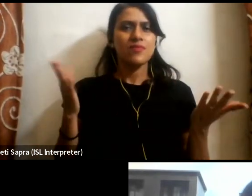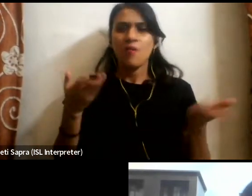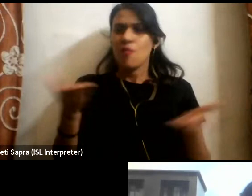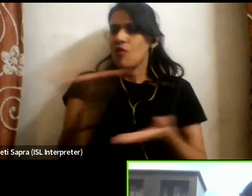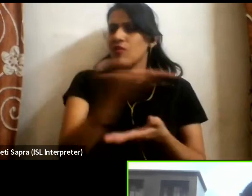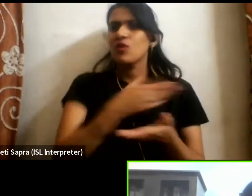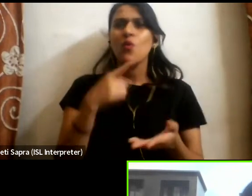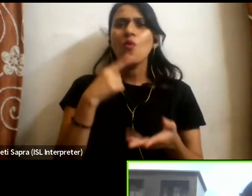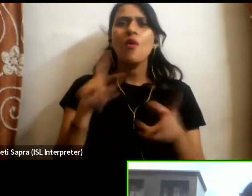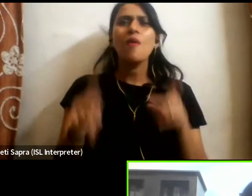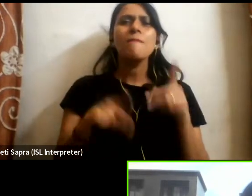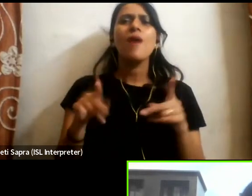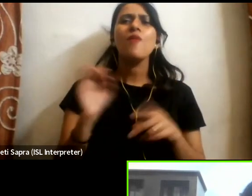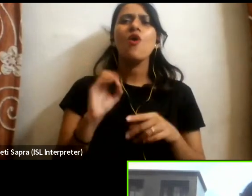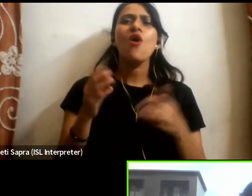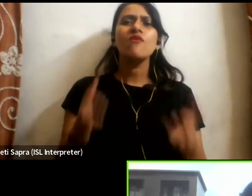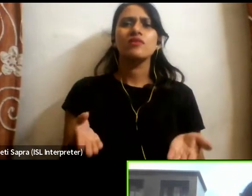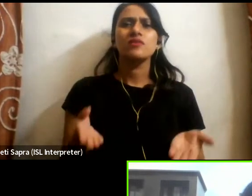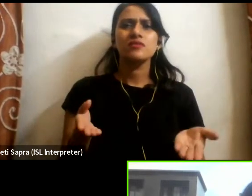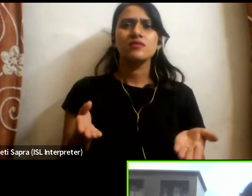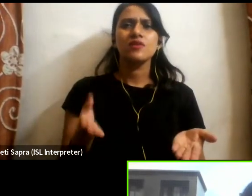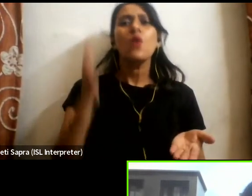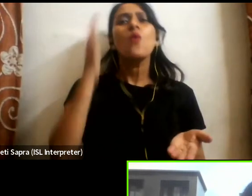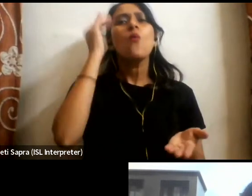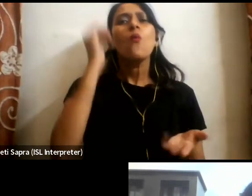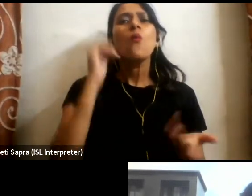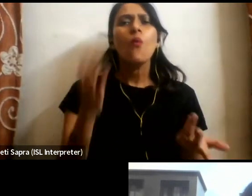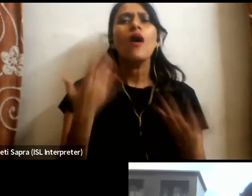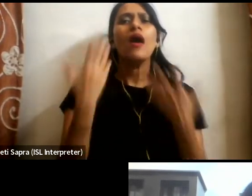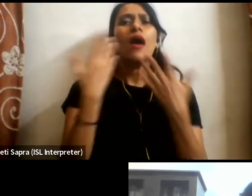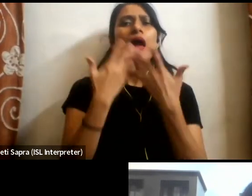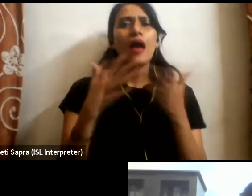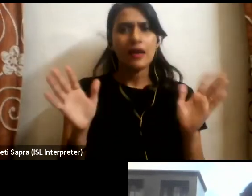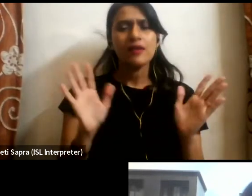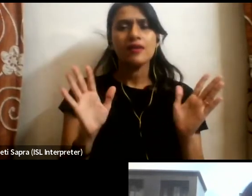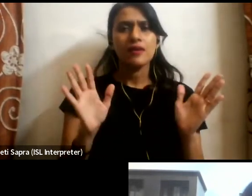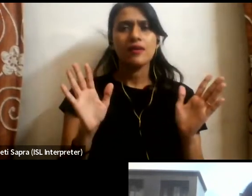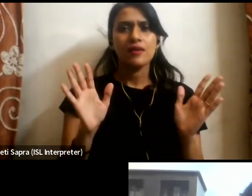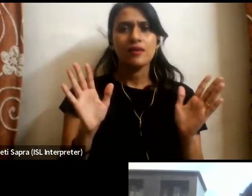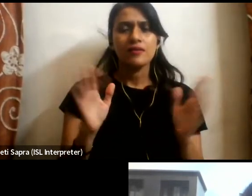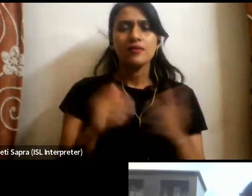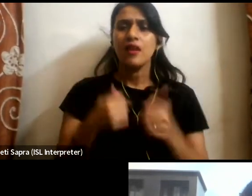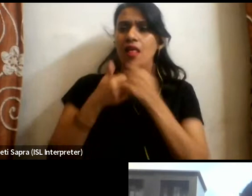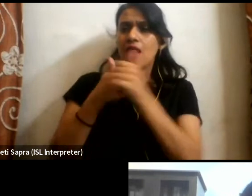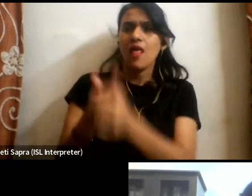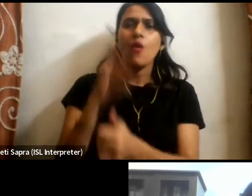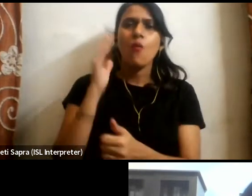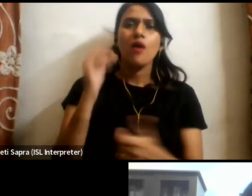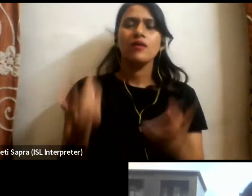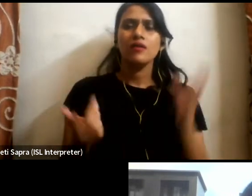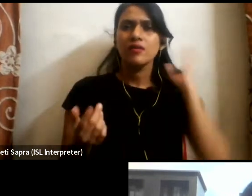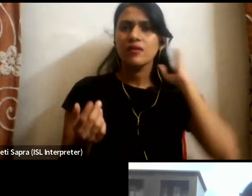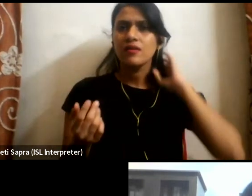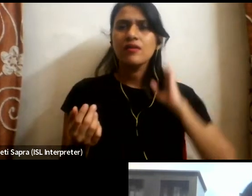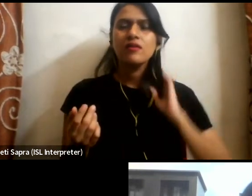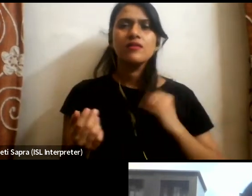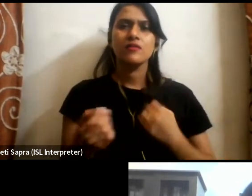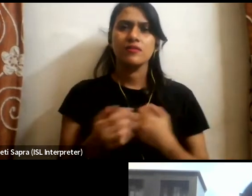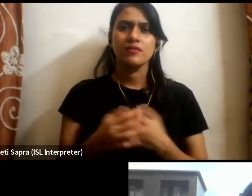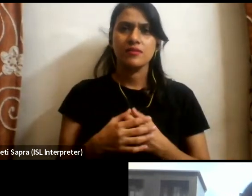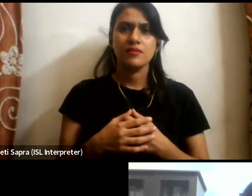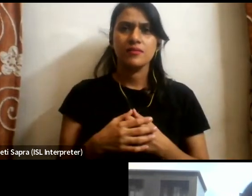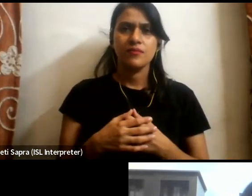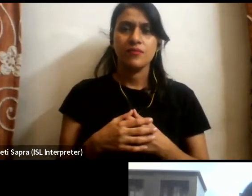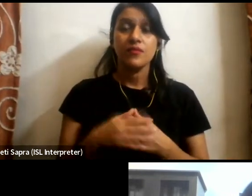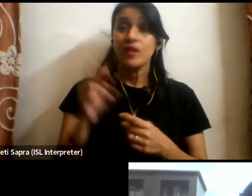right? And why is it at all beneath a person to apply for this? But again, if you look globally, if you look around